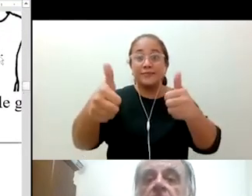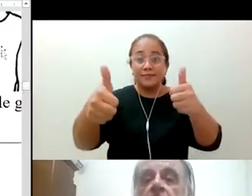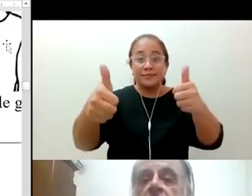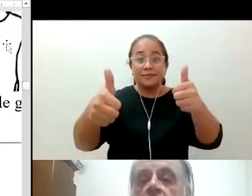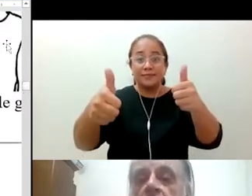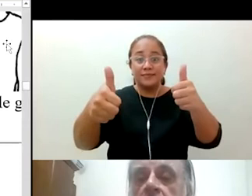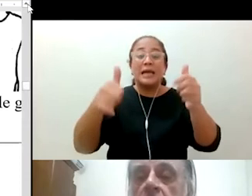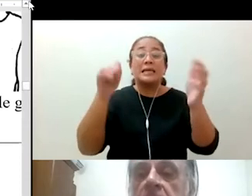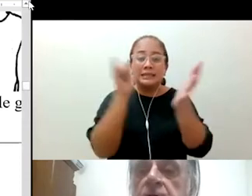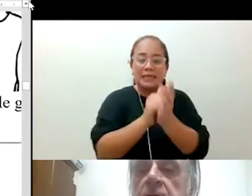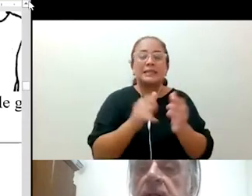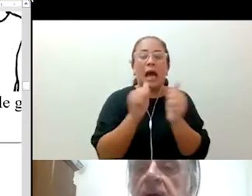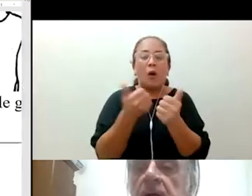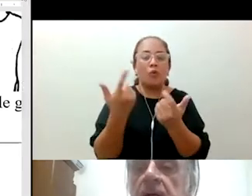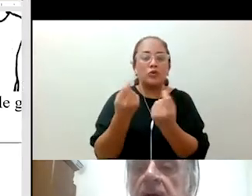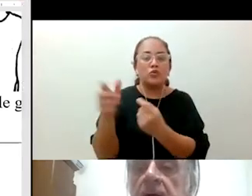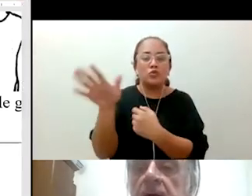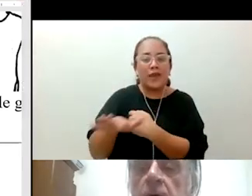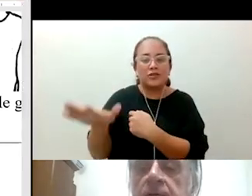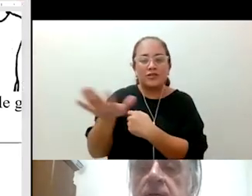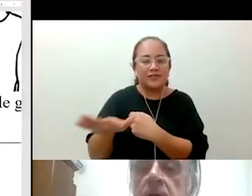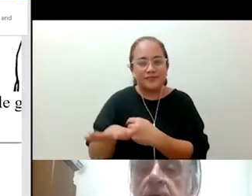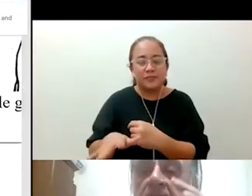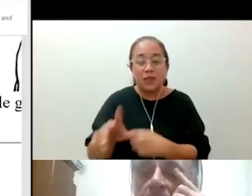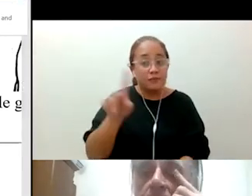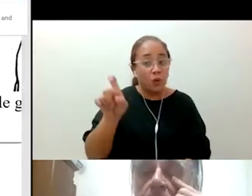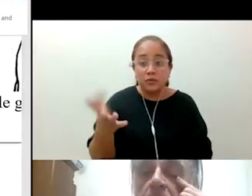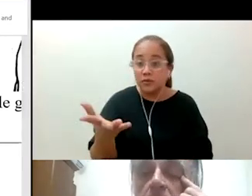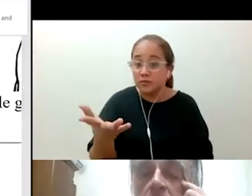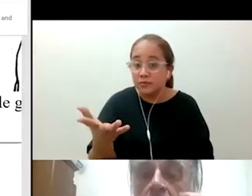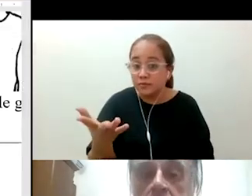that's how we deal with location. Any questions on that?